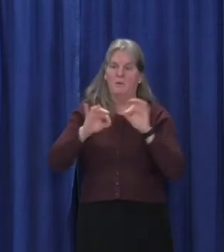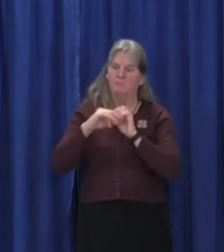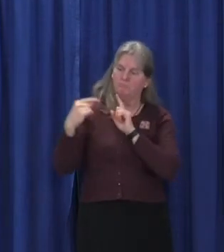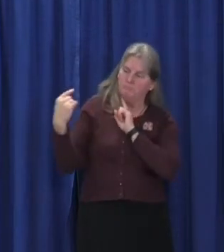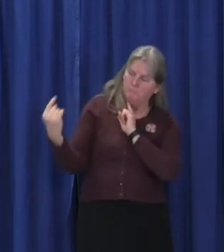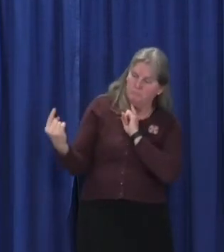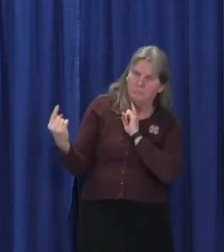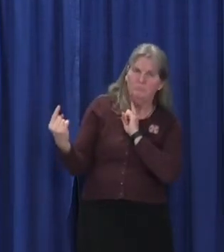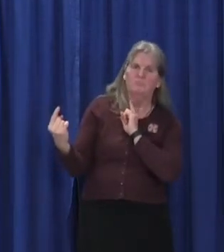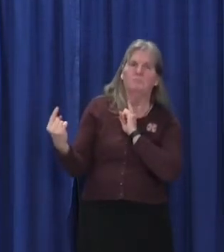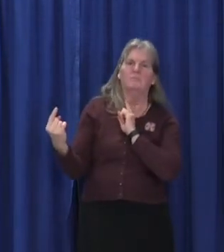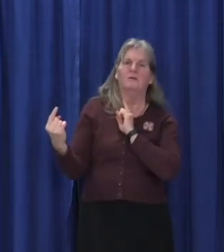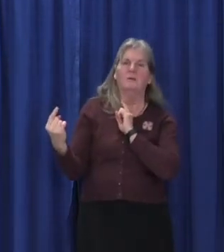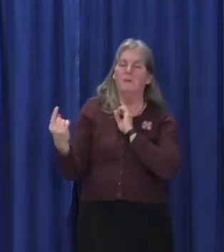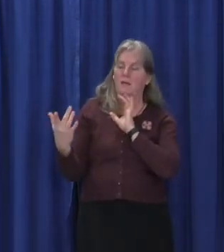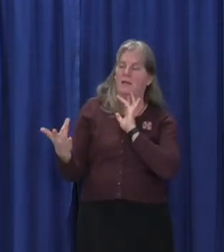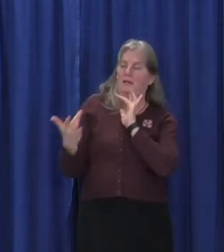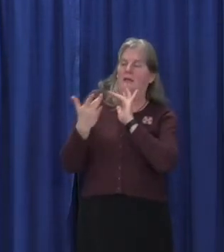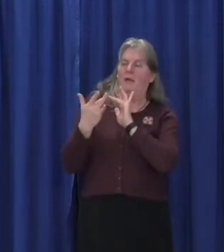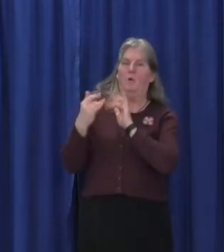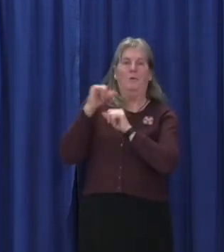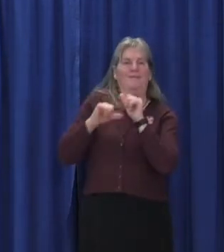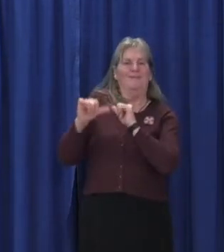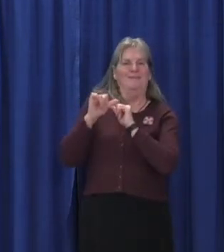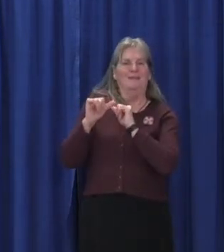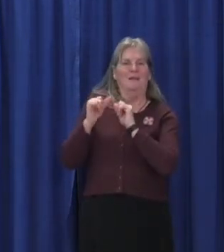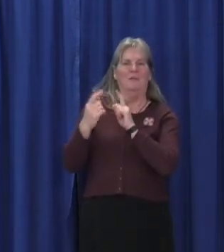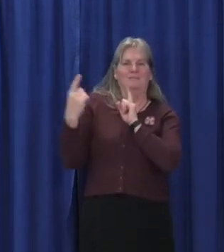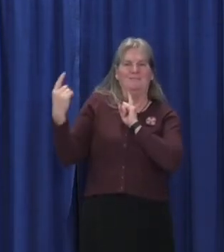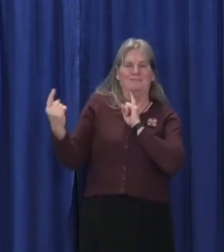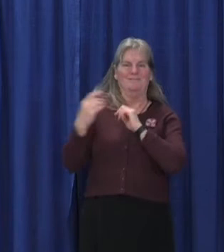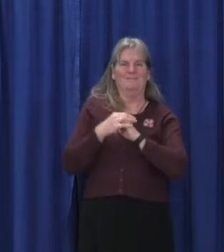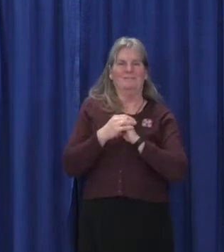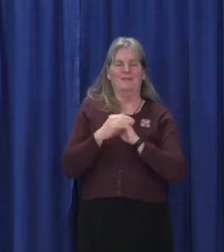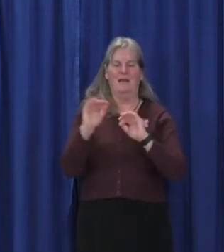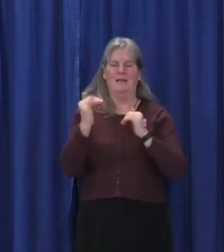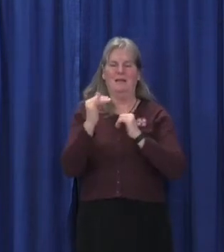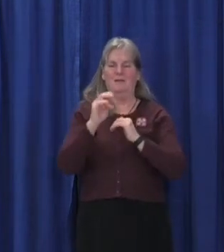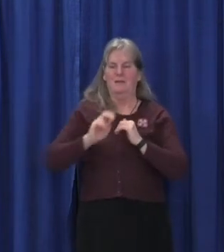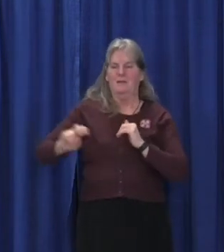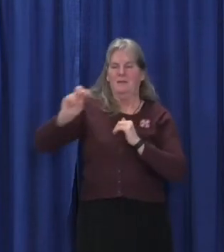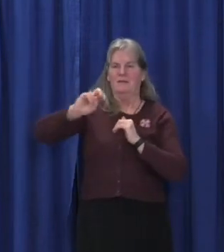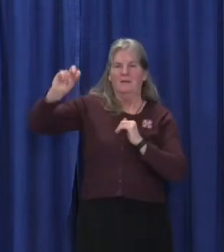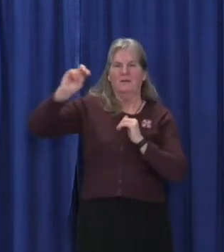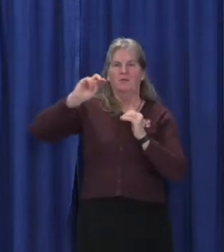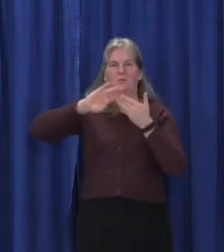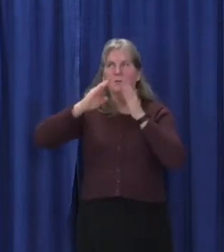and socially connected, to limit our travel to communities.